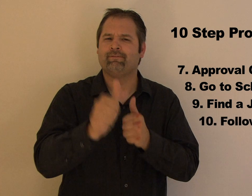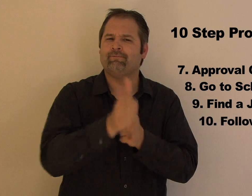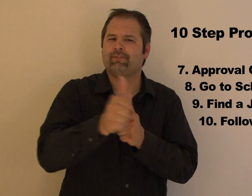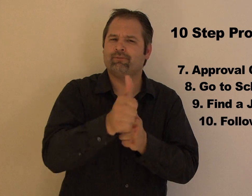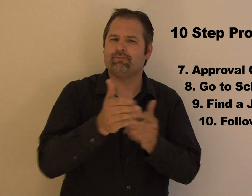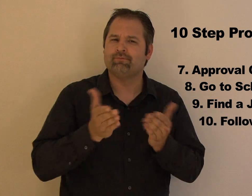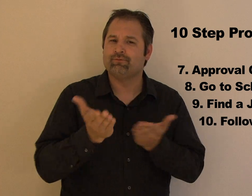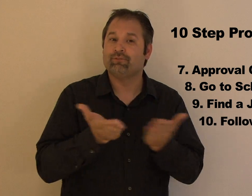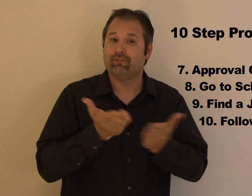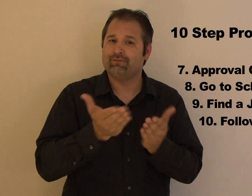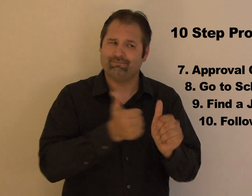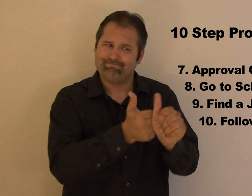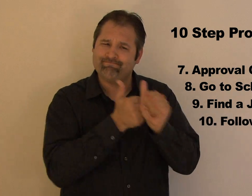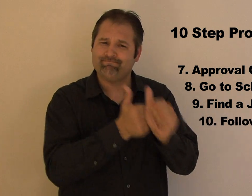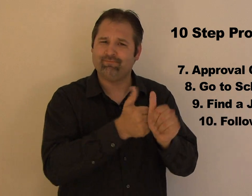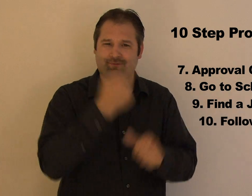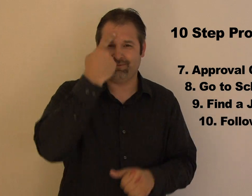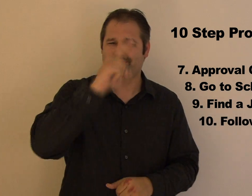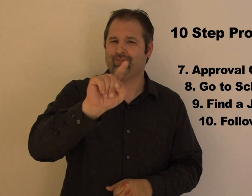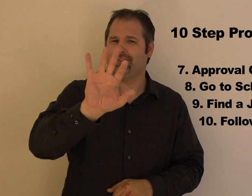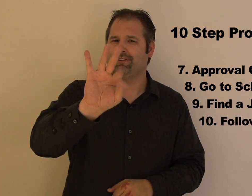follow-up activities for the first 9 months.